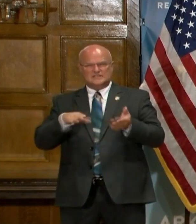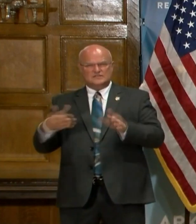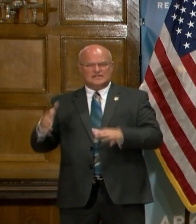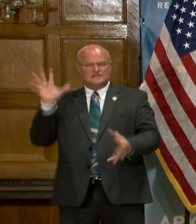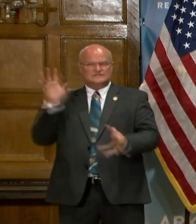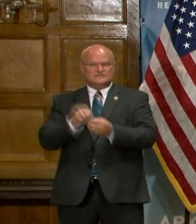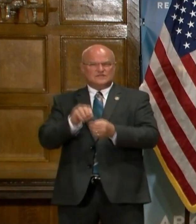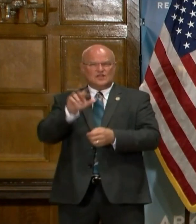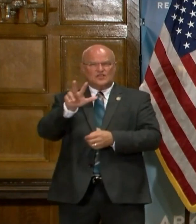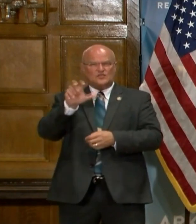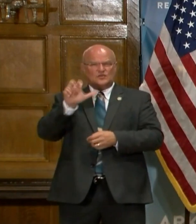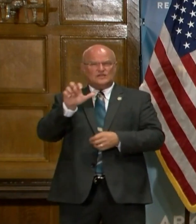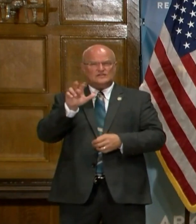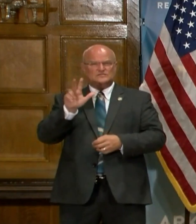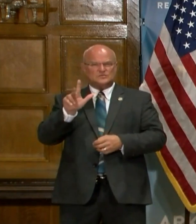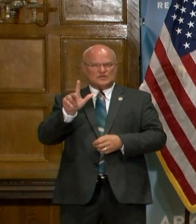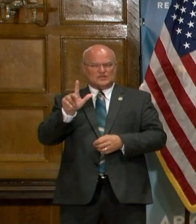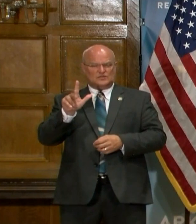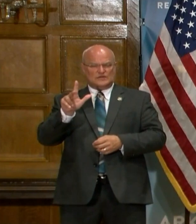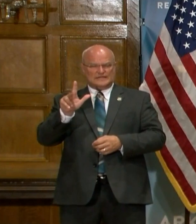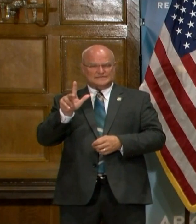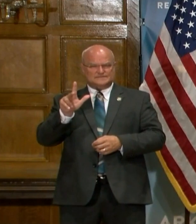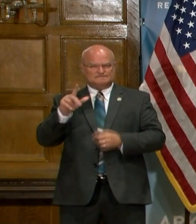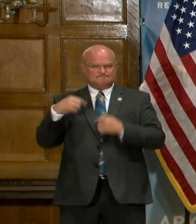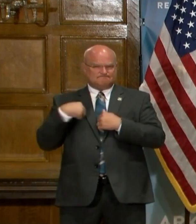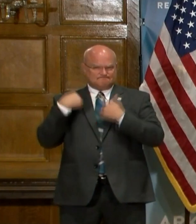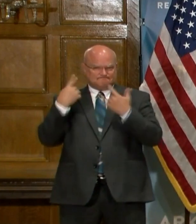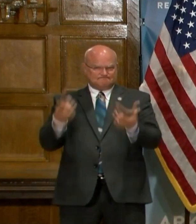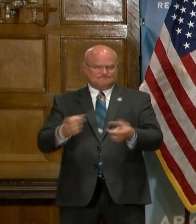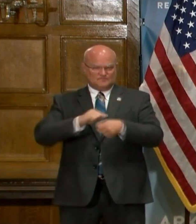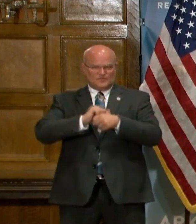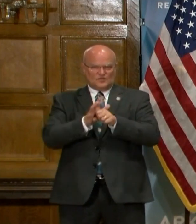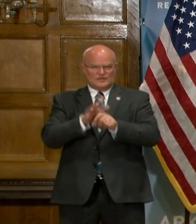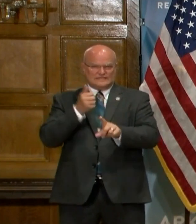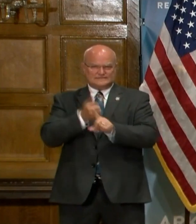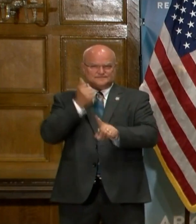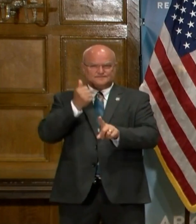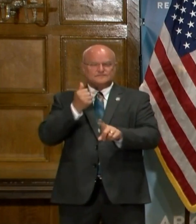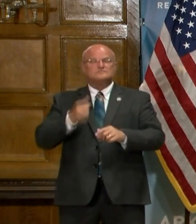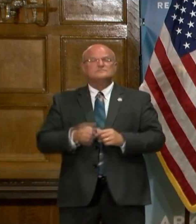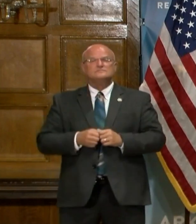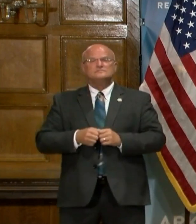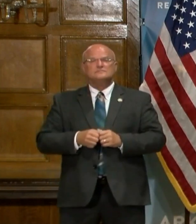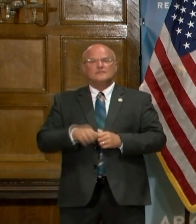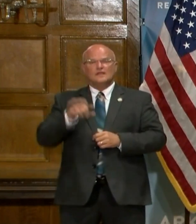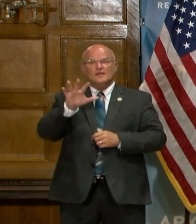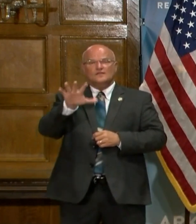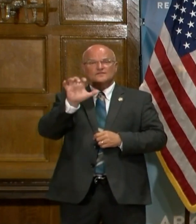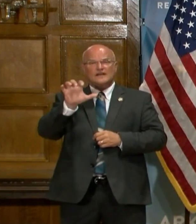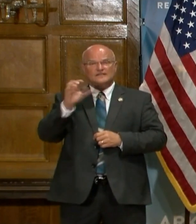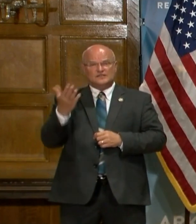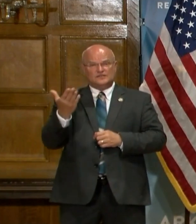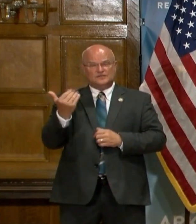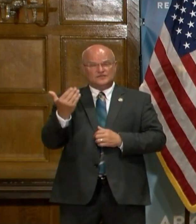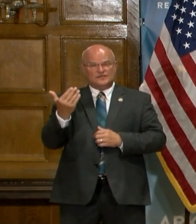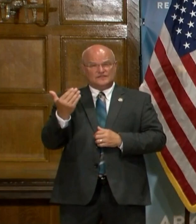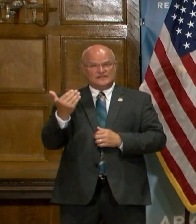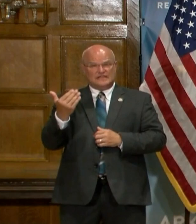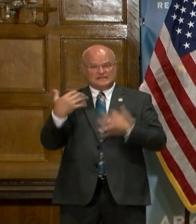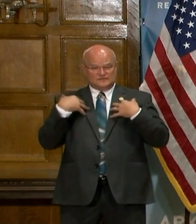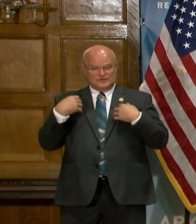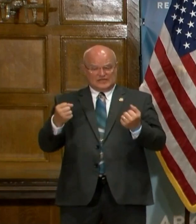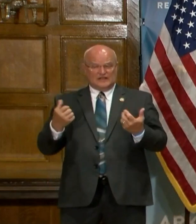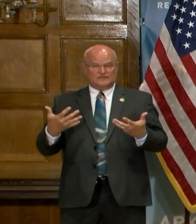at 323 total deaths from COVID-19. We had 515